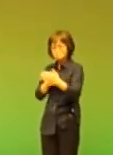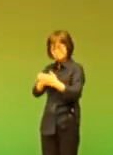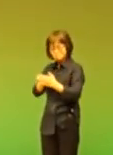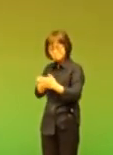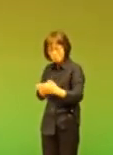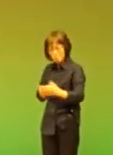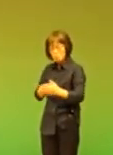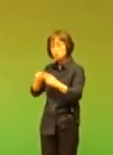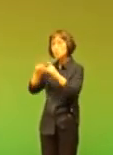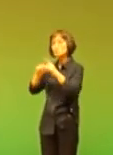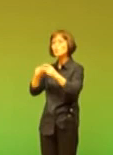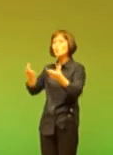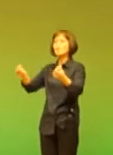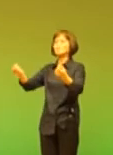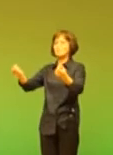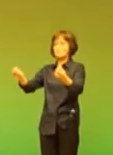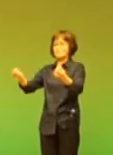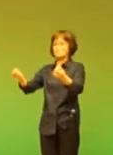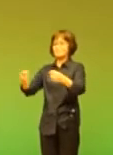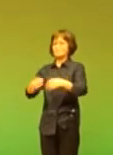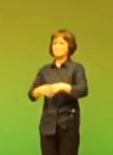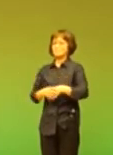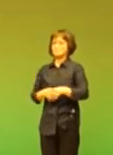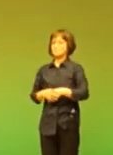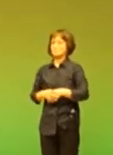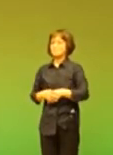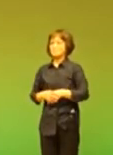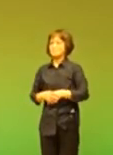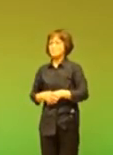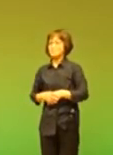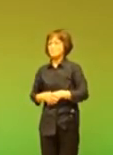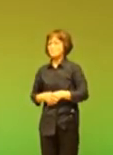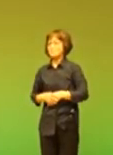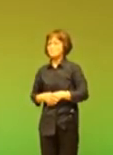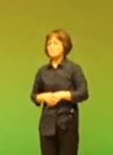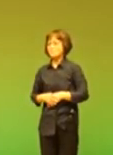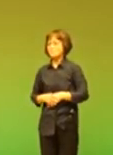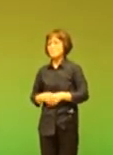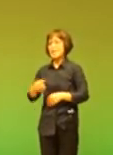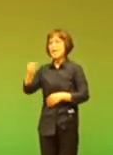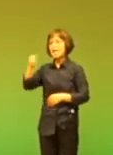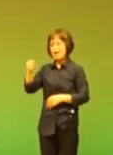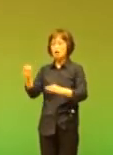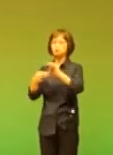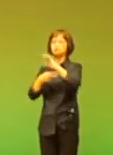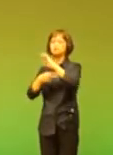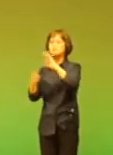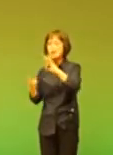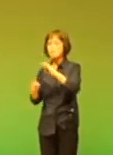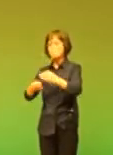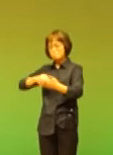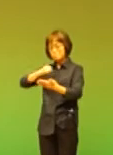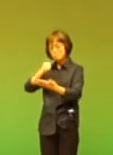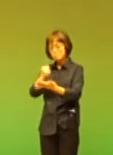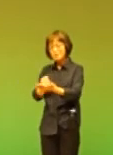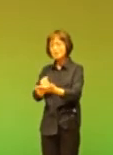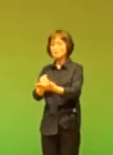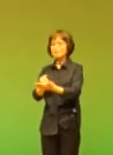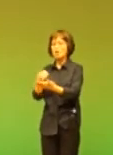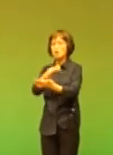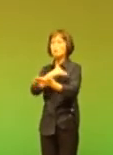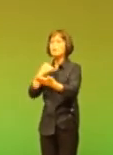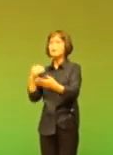and determination and our perseverance. To achieve nuclear 0, we must wage peace,